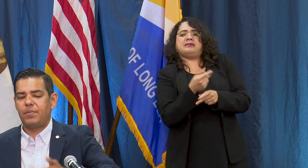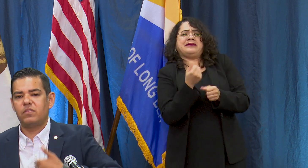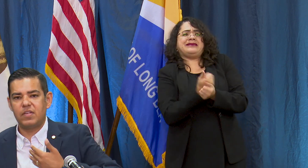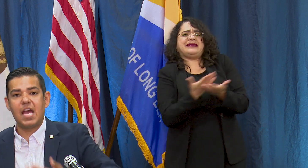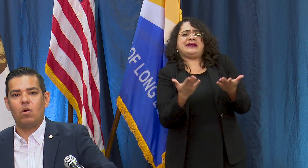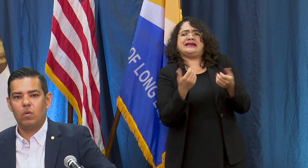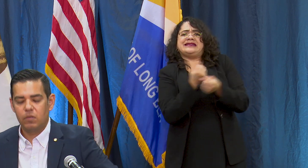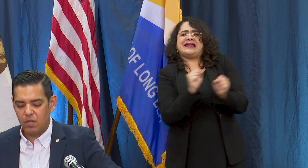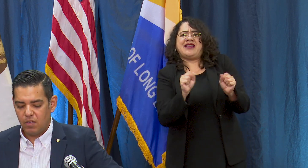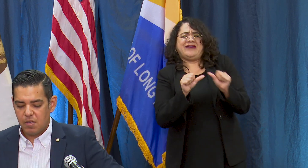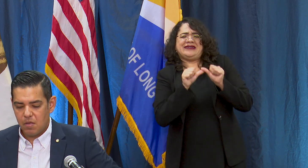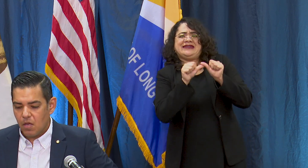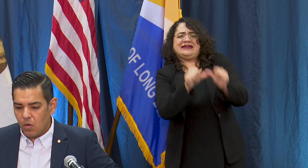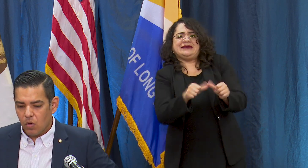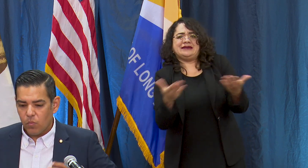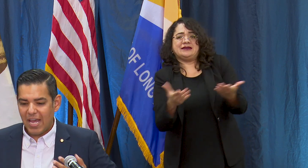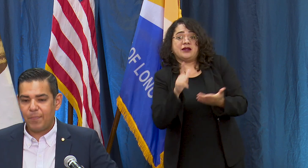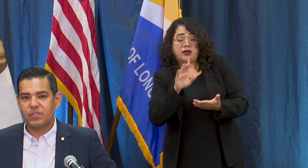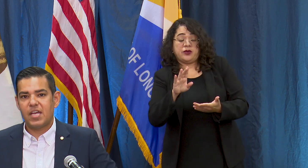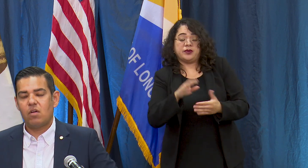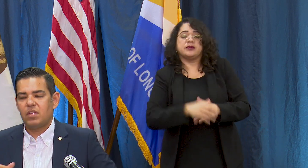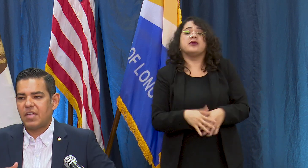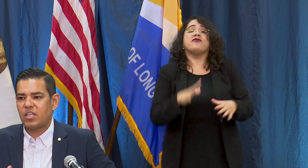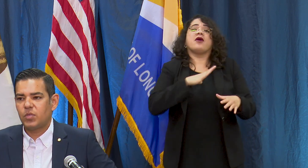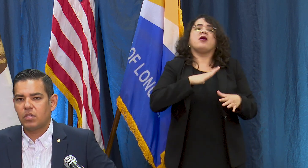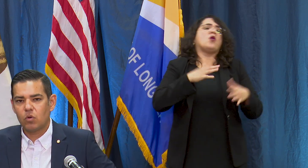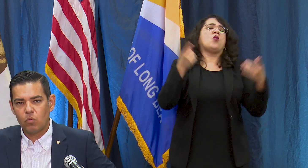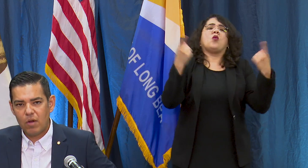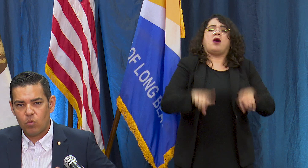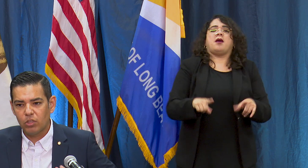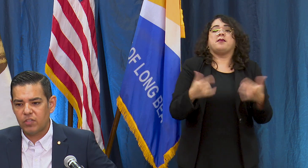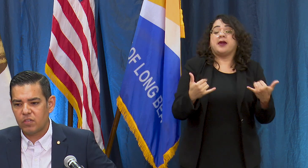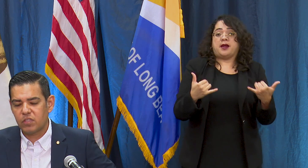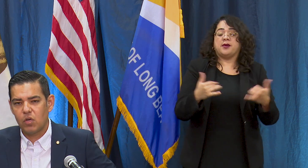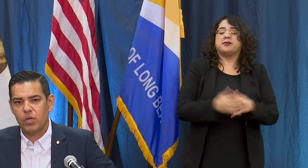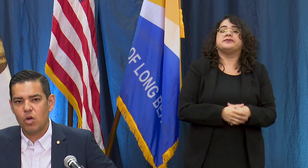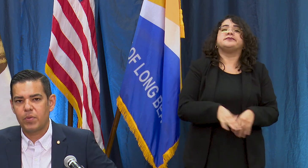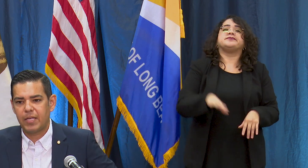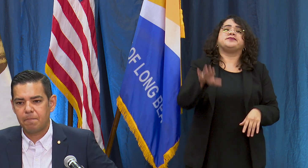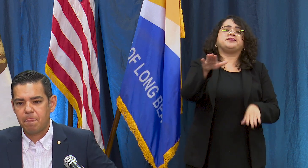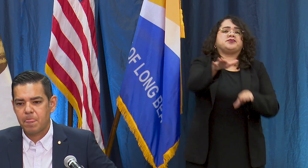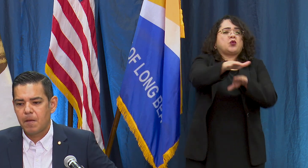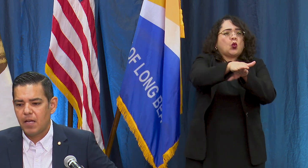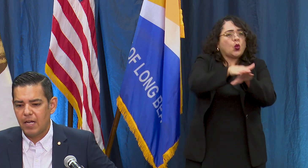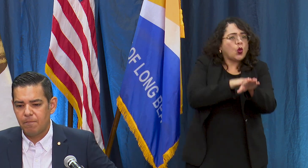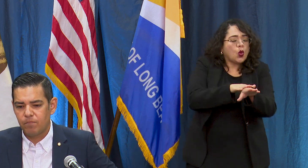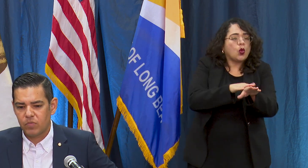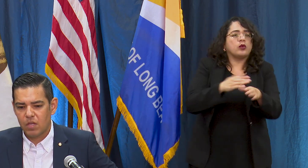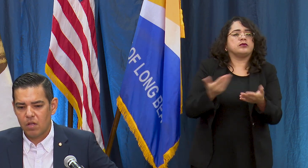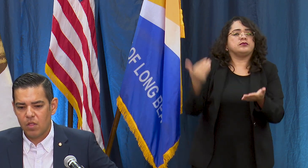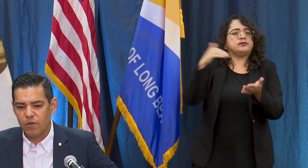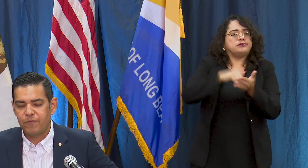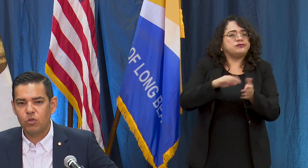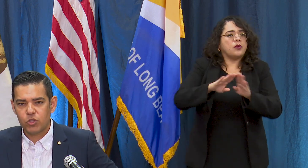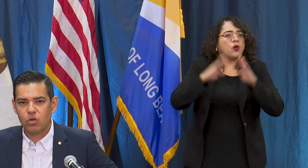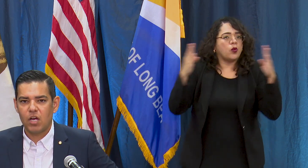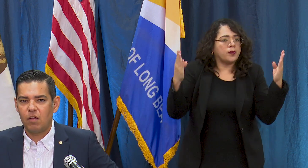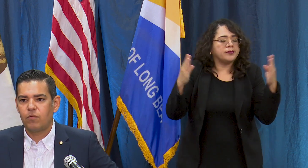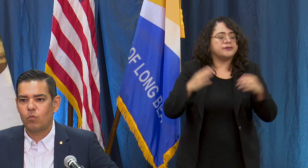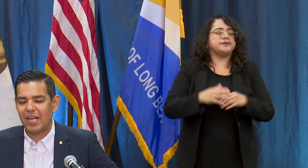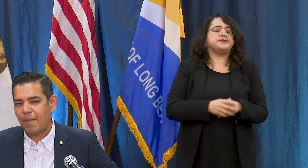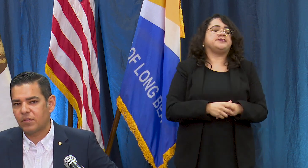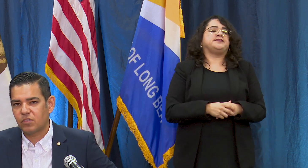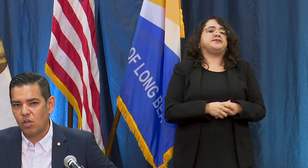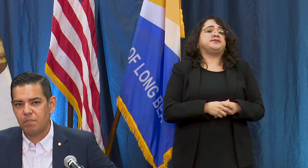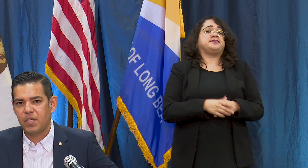what happens now? What happens now is as we roll into the slow reopening, the future